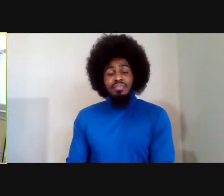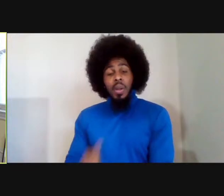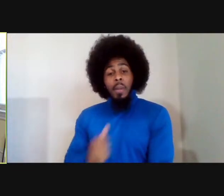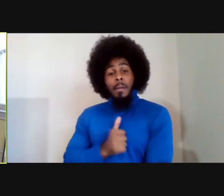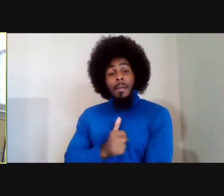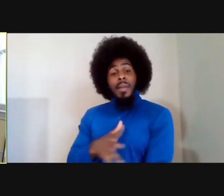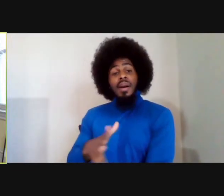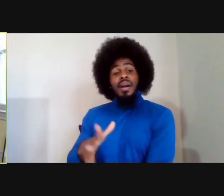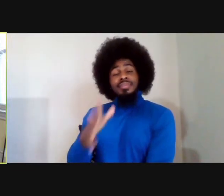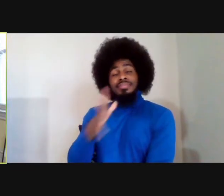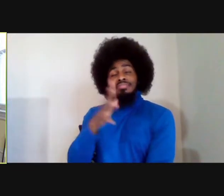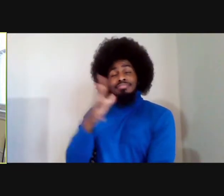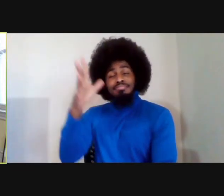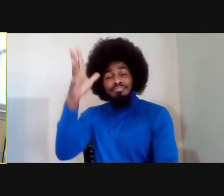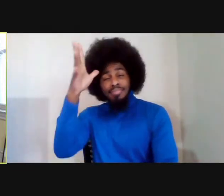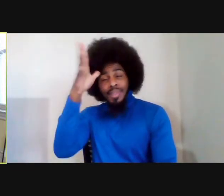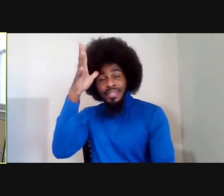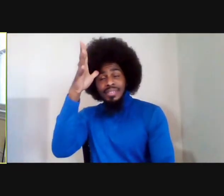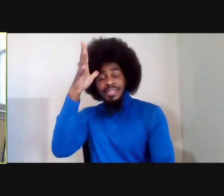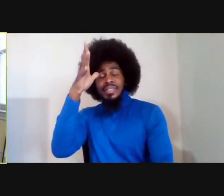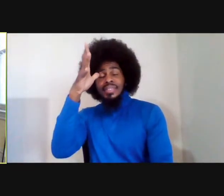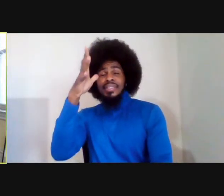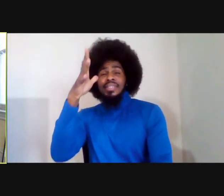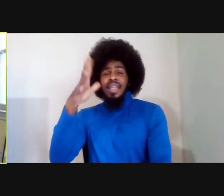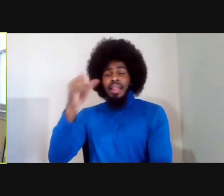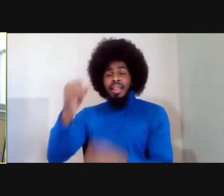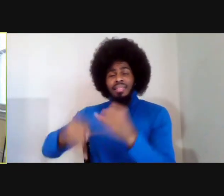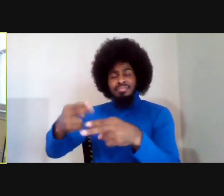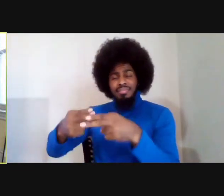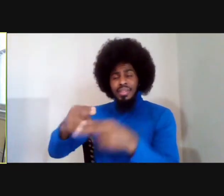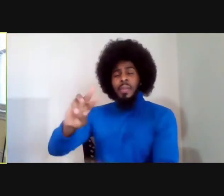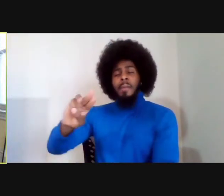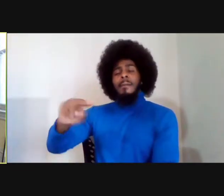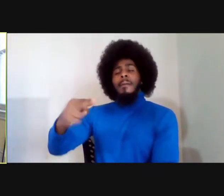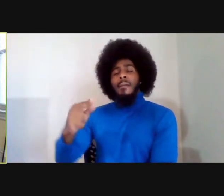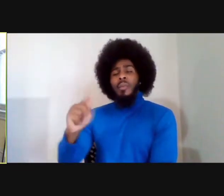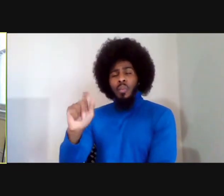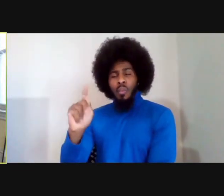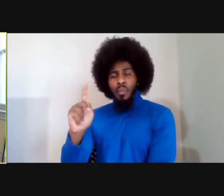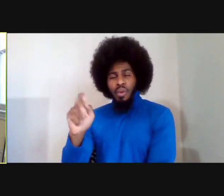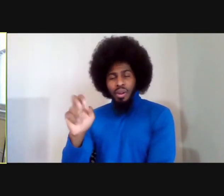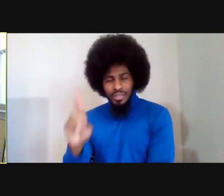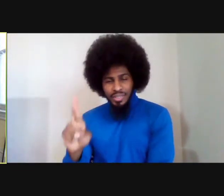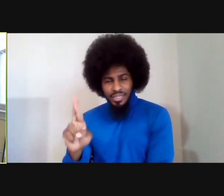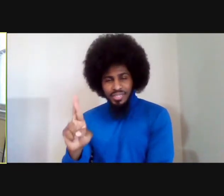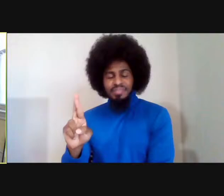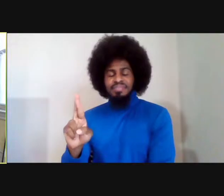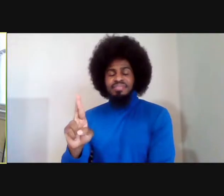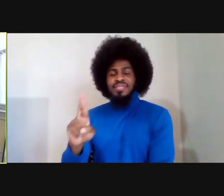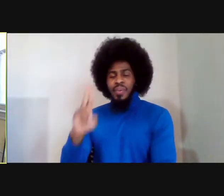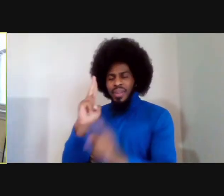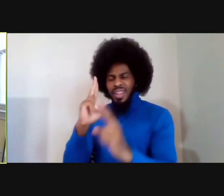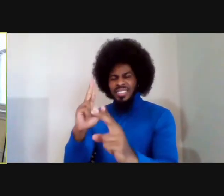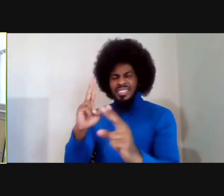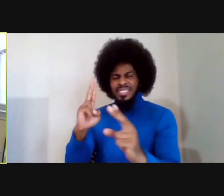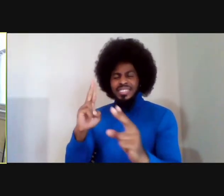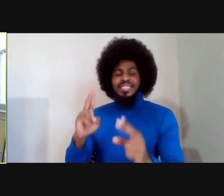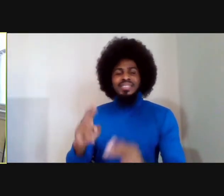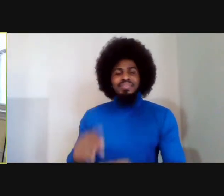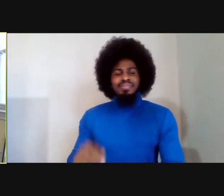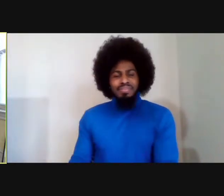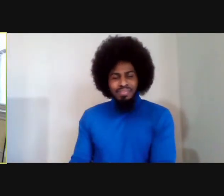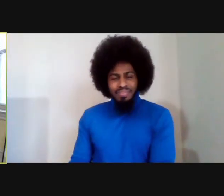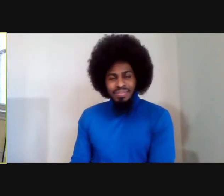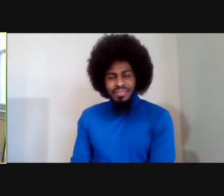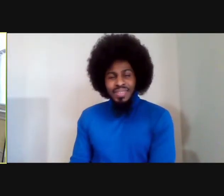Washington and Willie Roscoe Whitaker. I am the granddaughter of Dorothy Mae Washington, W.M.,